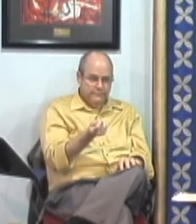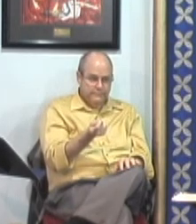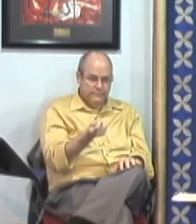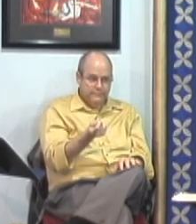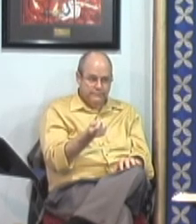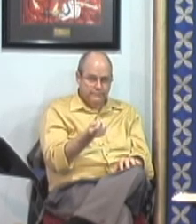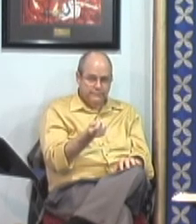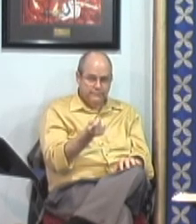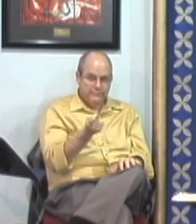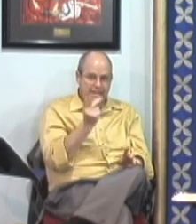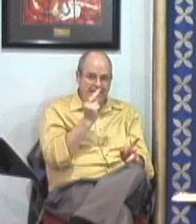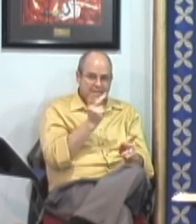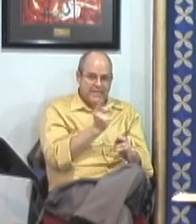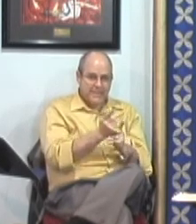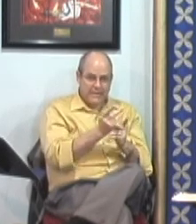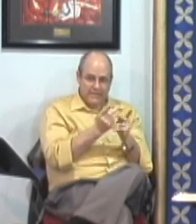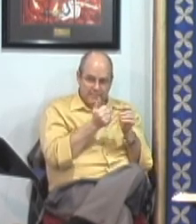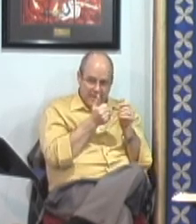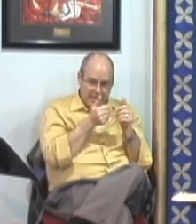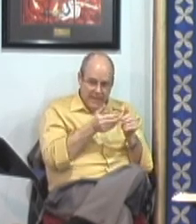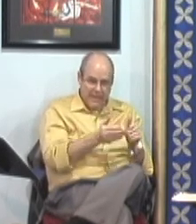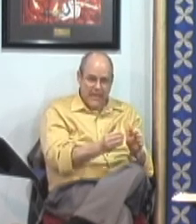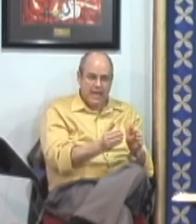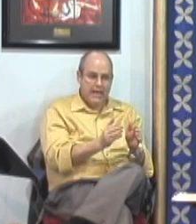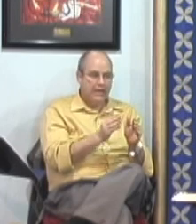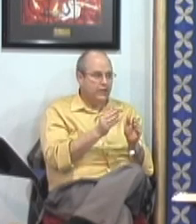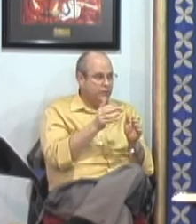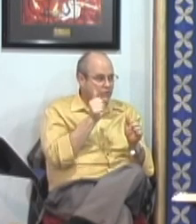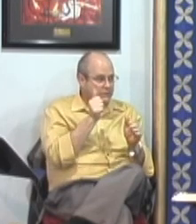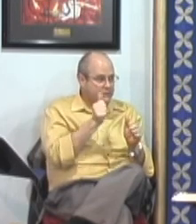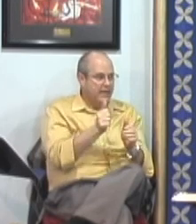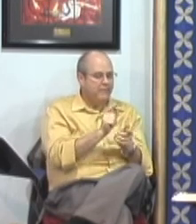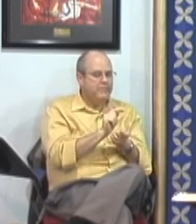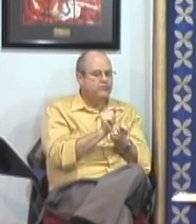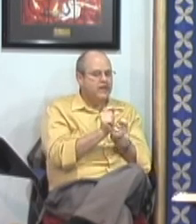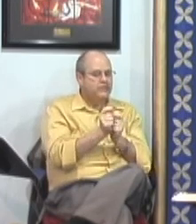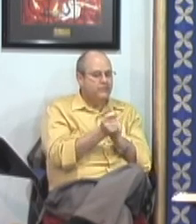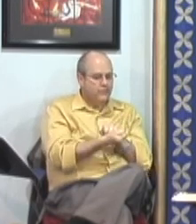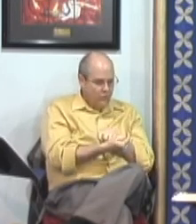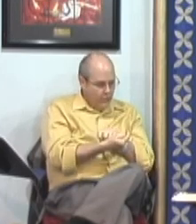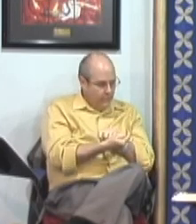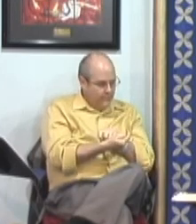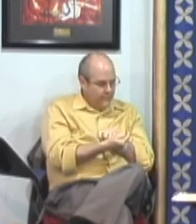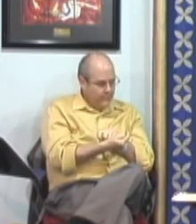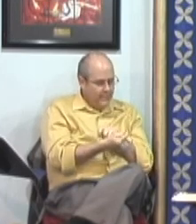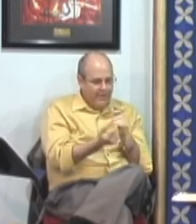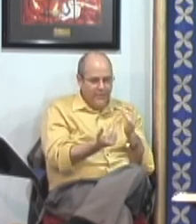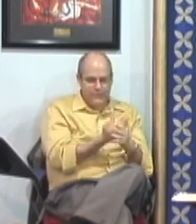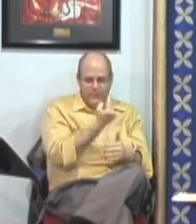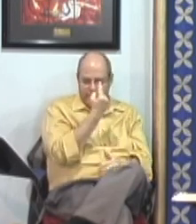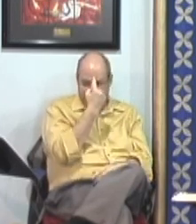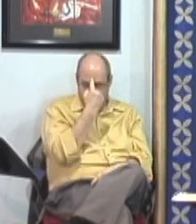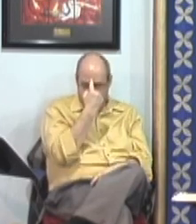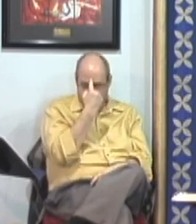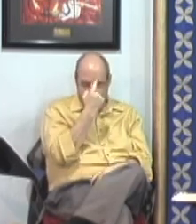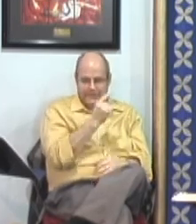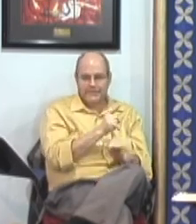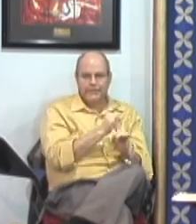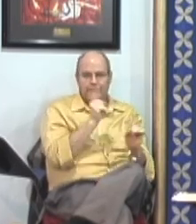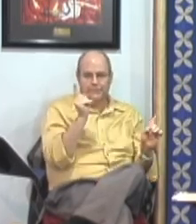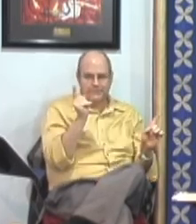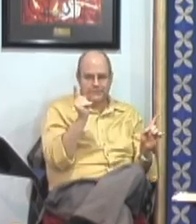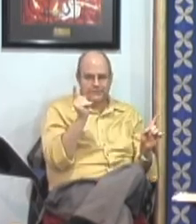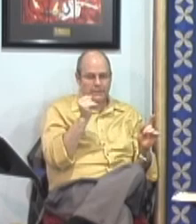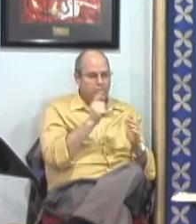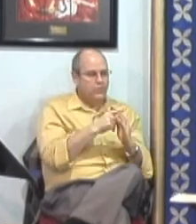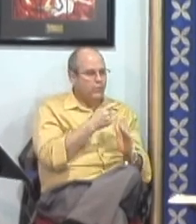It's keep letting yourselves be transformed by the renewing of your minds. Now that's radically different.